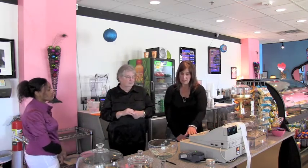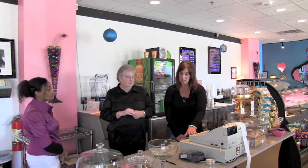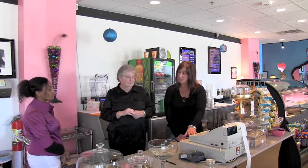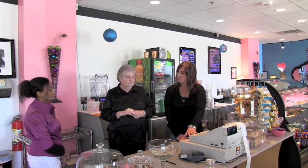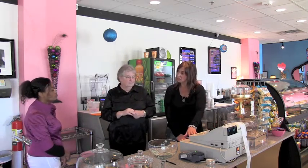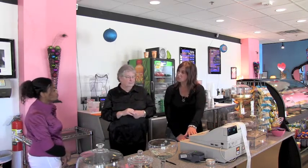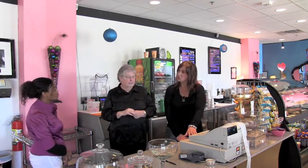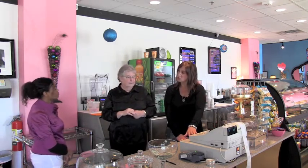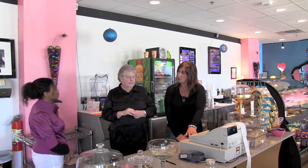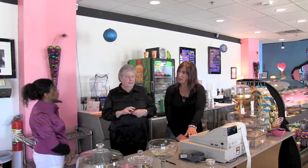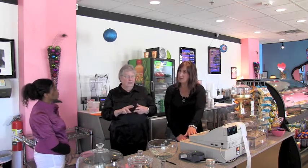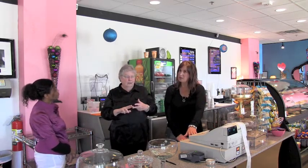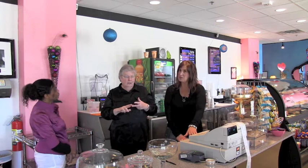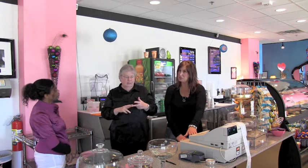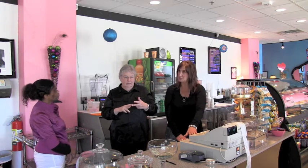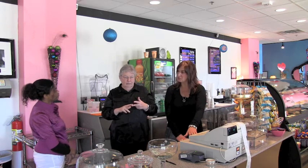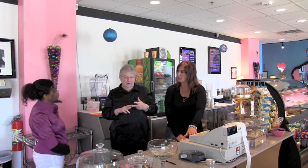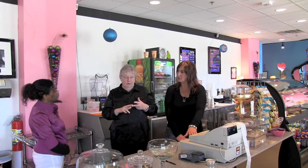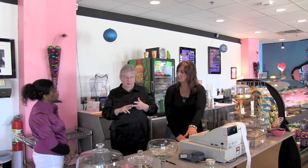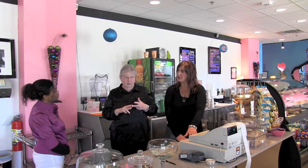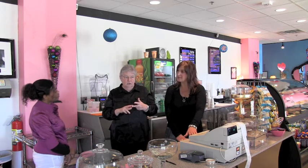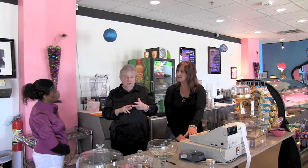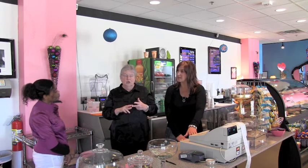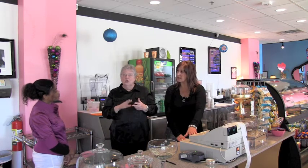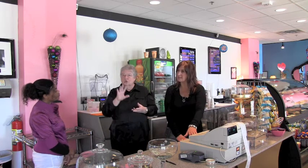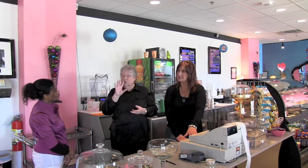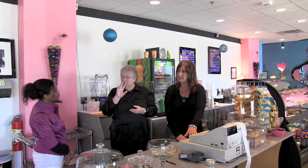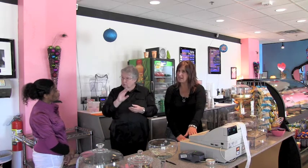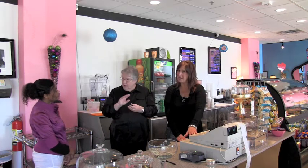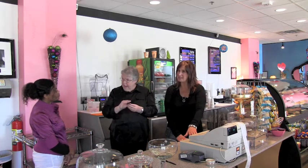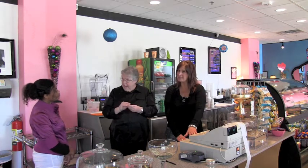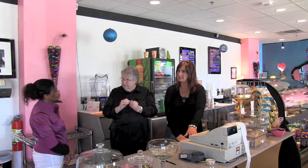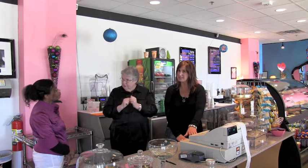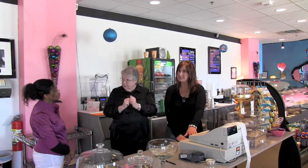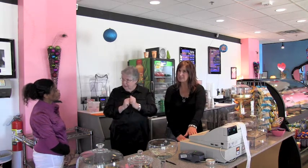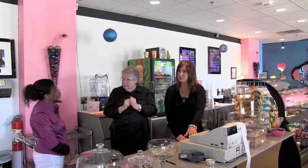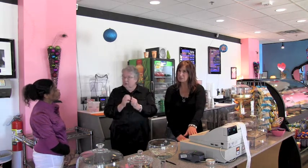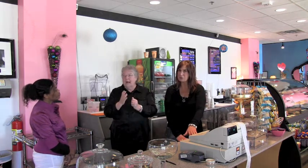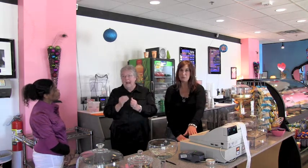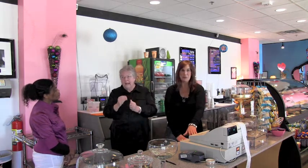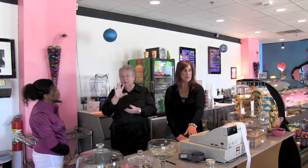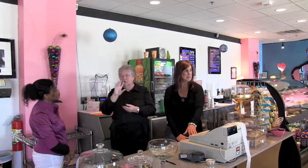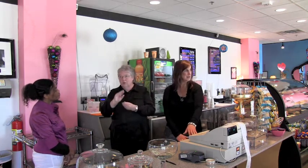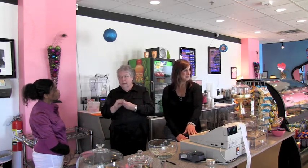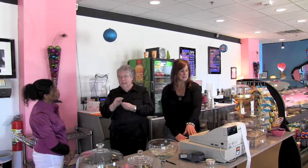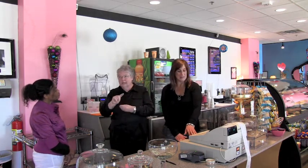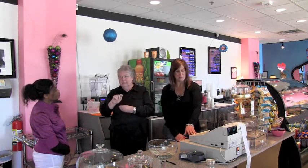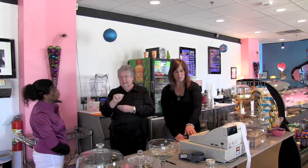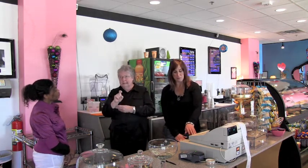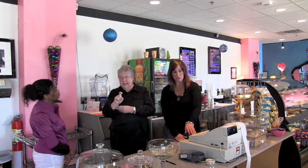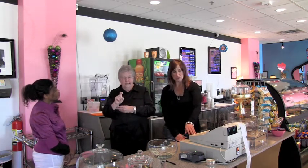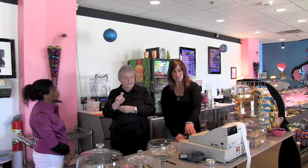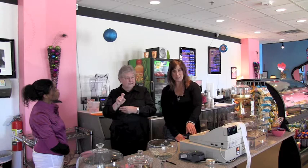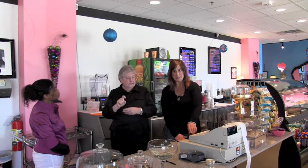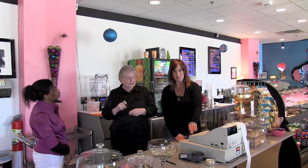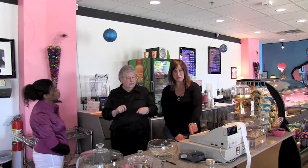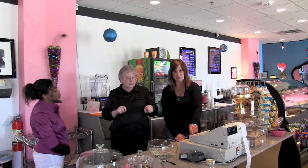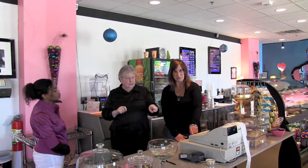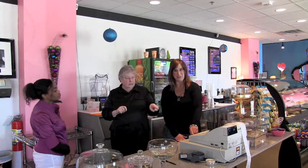And then to add the two together and to add the tax, we will